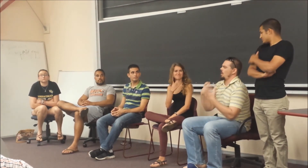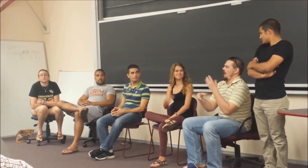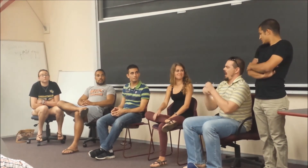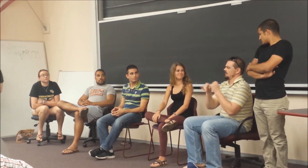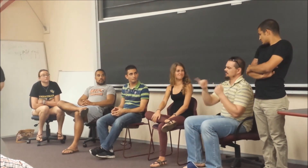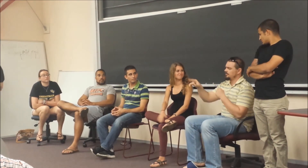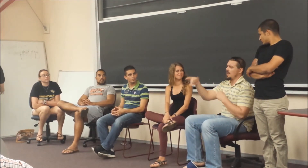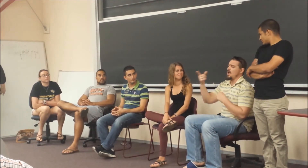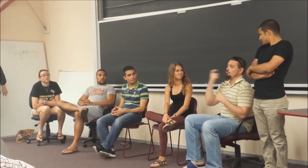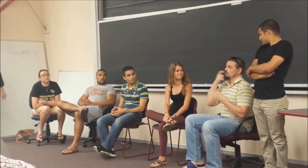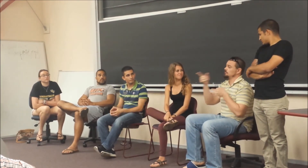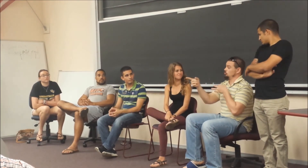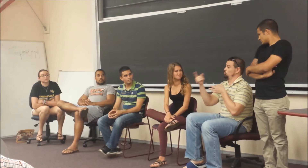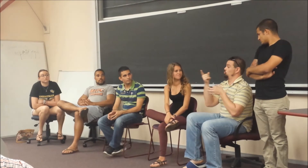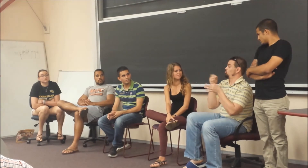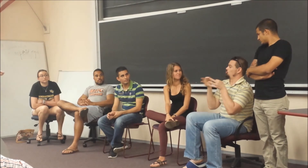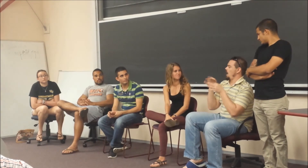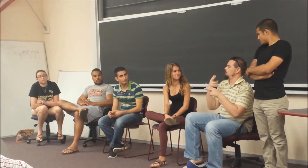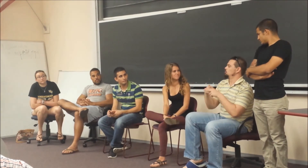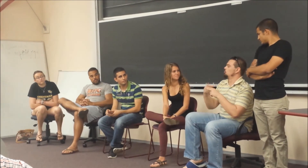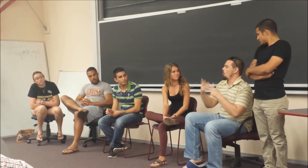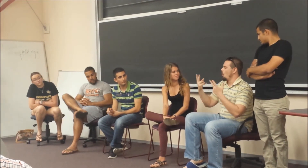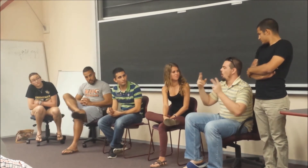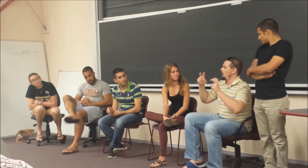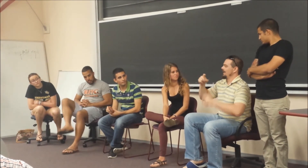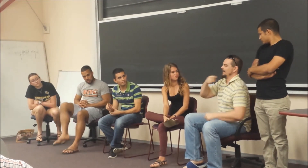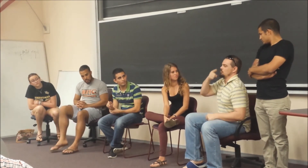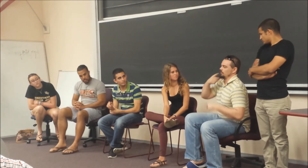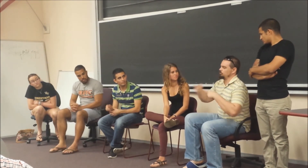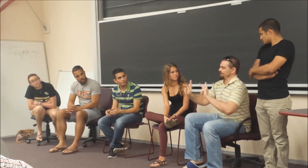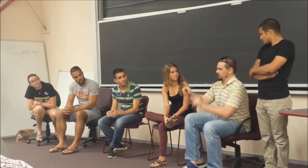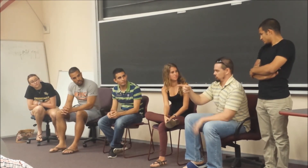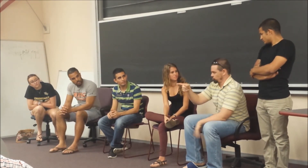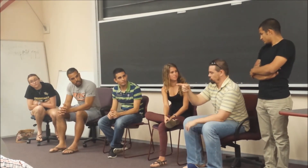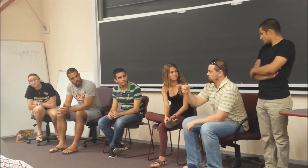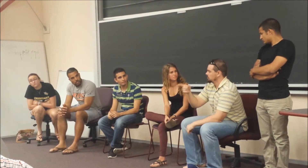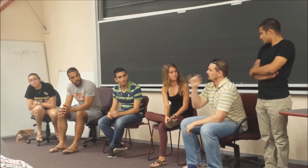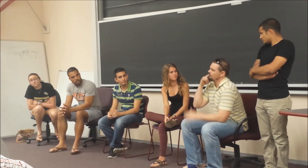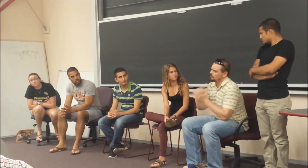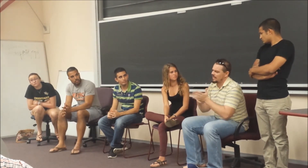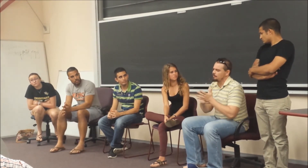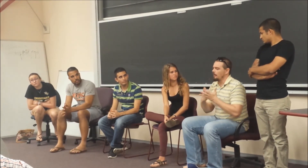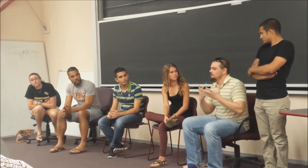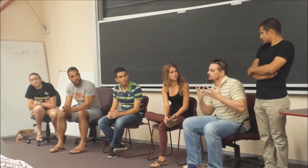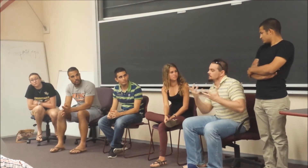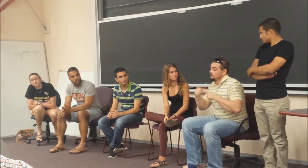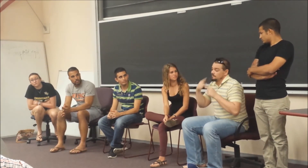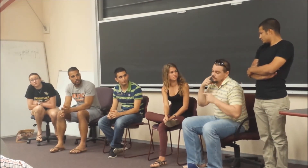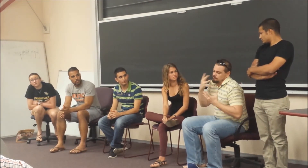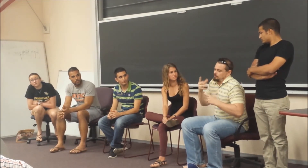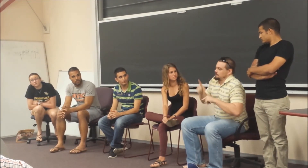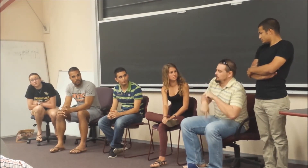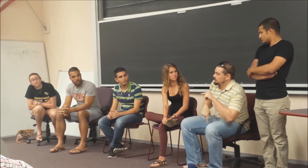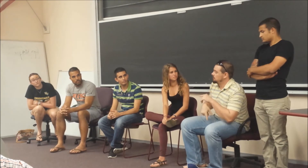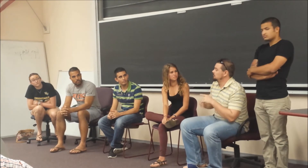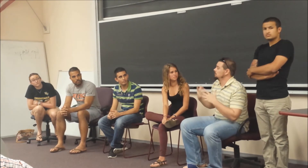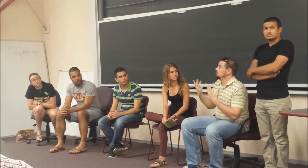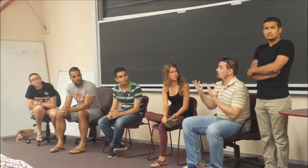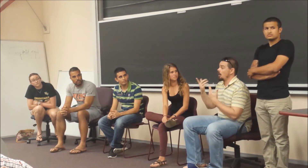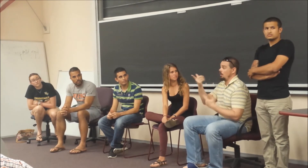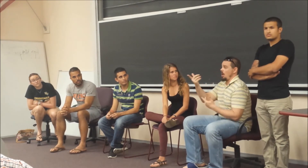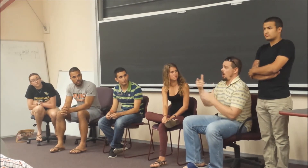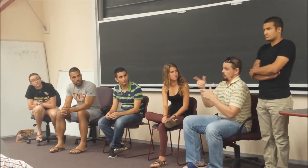Thank you. And I'd like to add to that, recently you described what's called hearing privilege. For example,